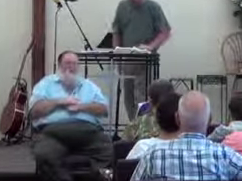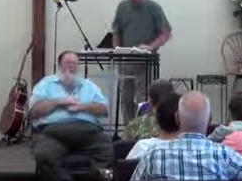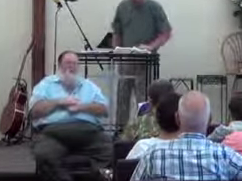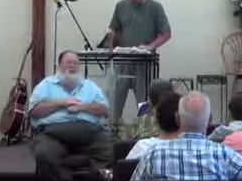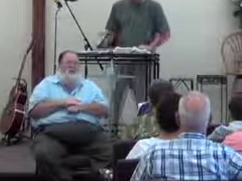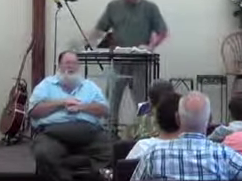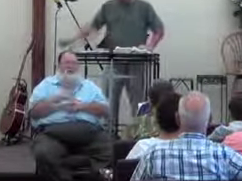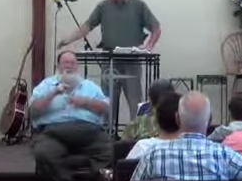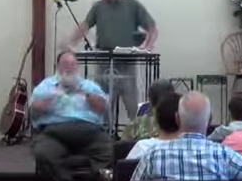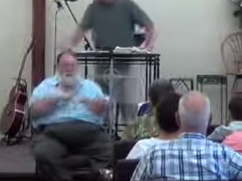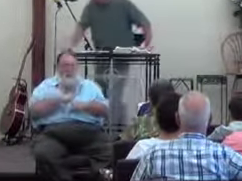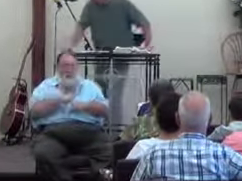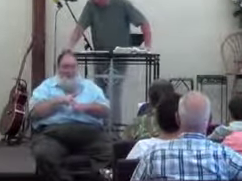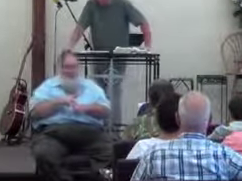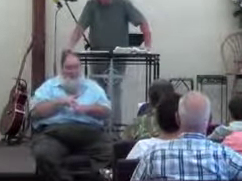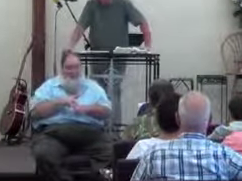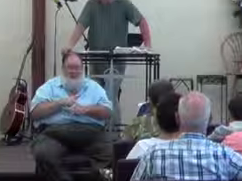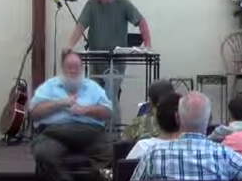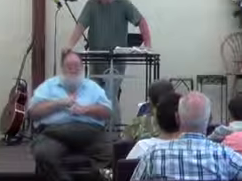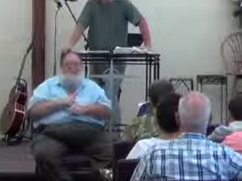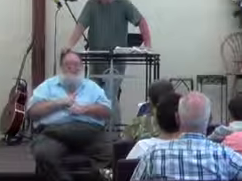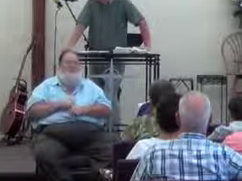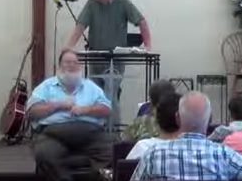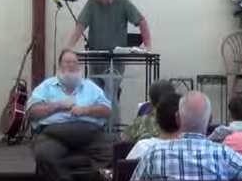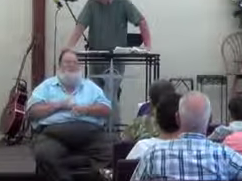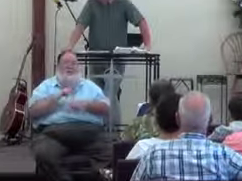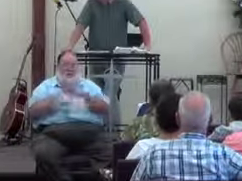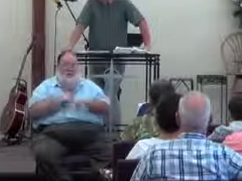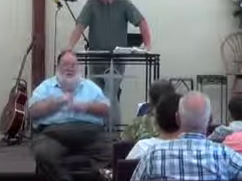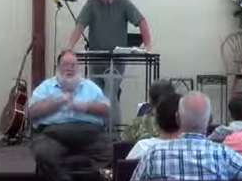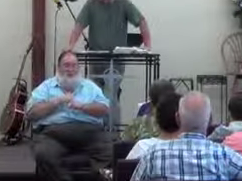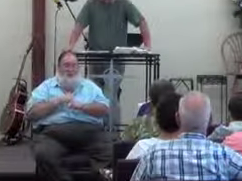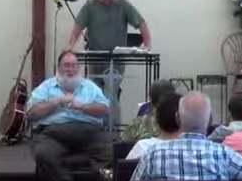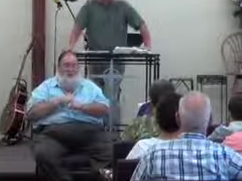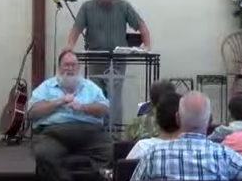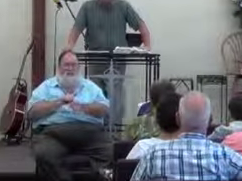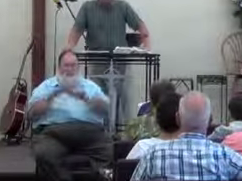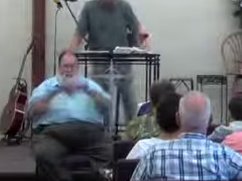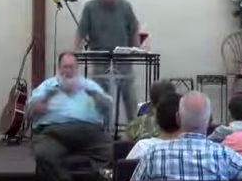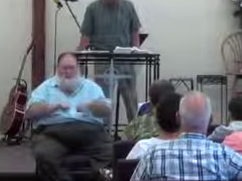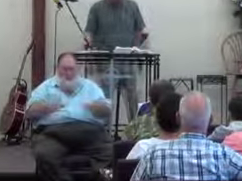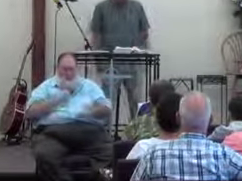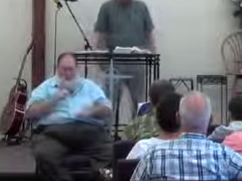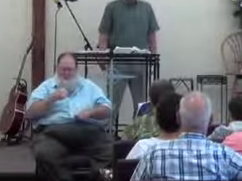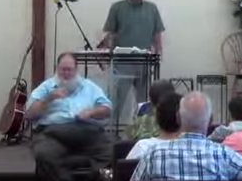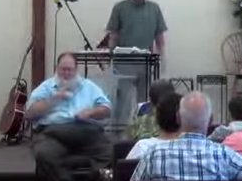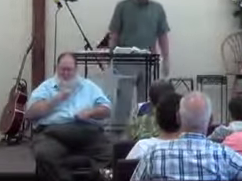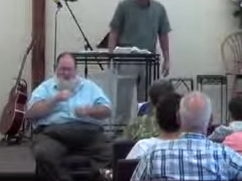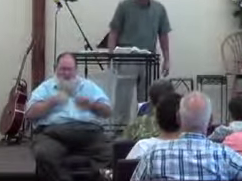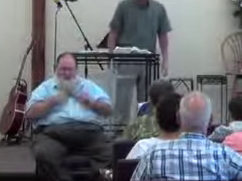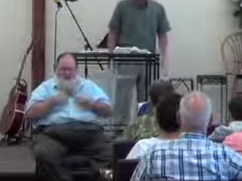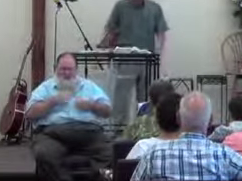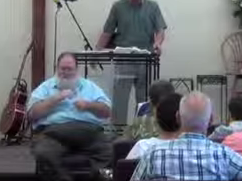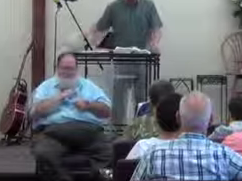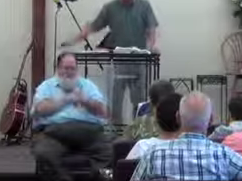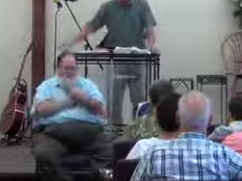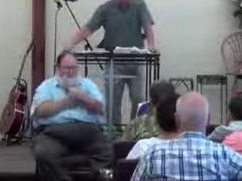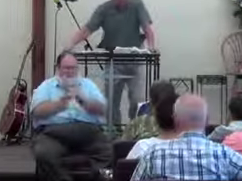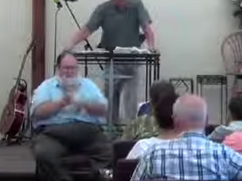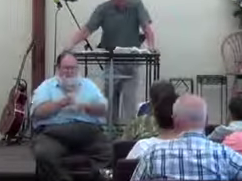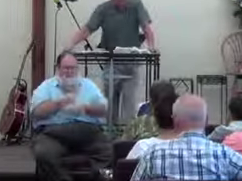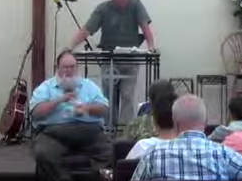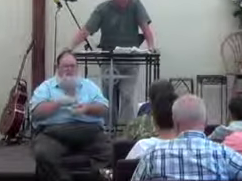planet? This is his land. We don't have the power to make the earth. Verse 5, it